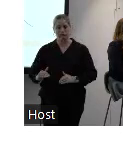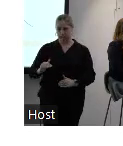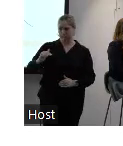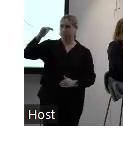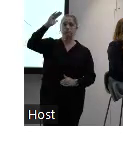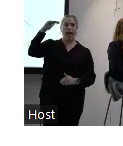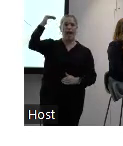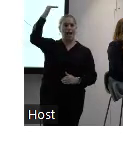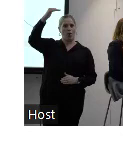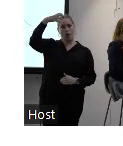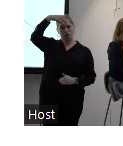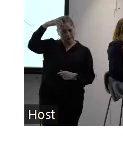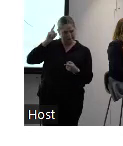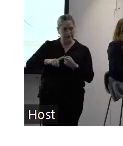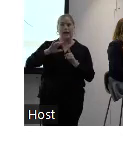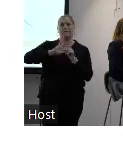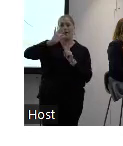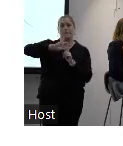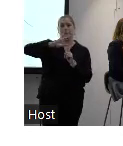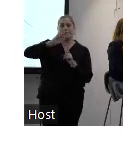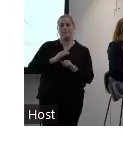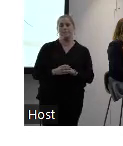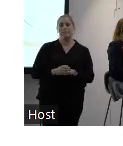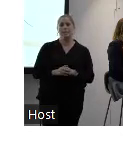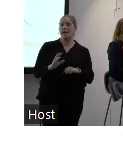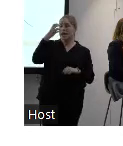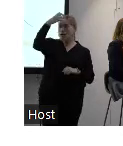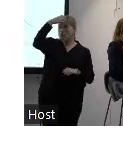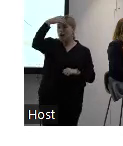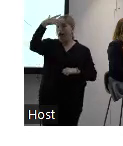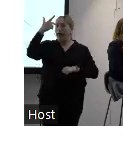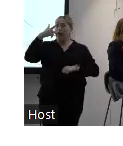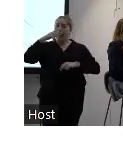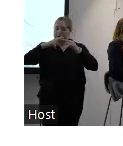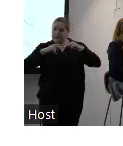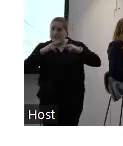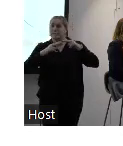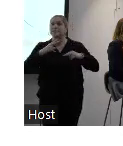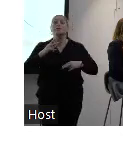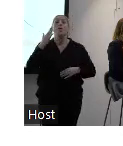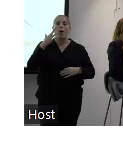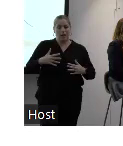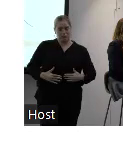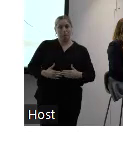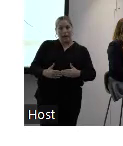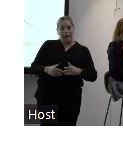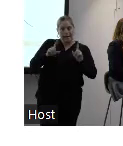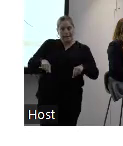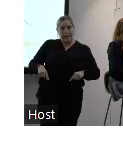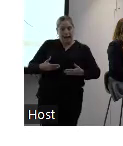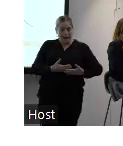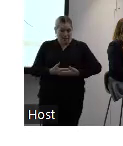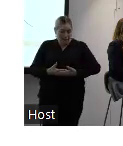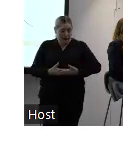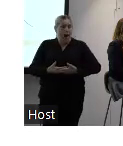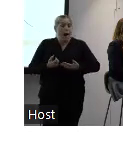The majority of brain development happens while in gestation, in pregnancy, or in the first year of